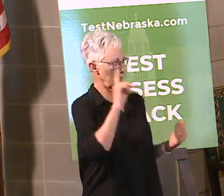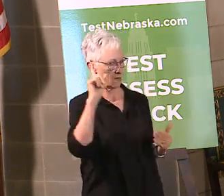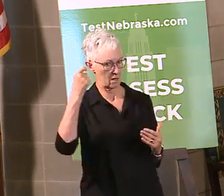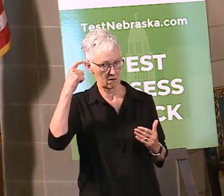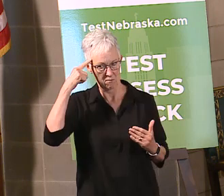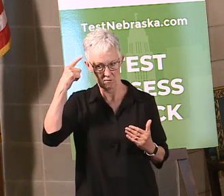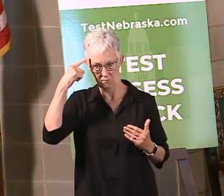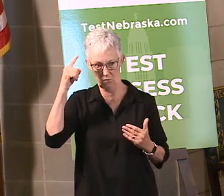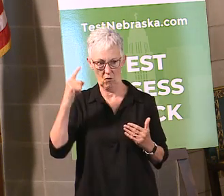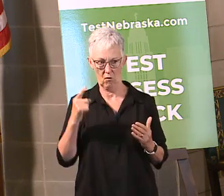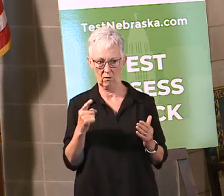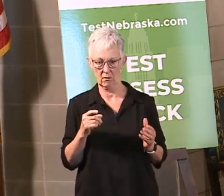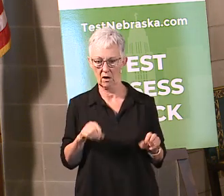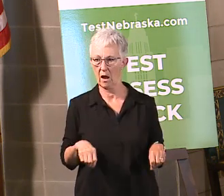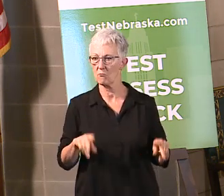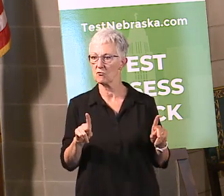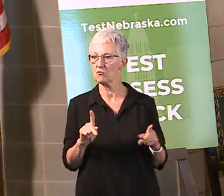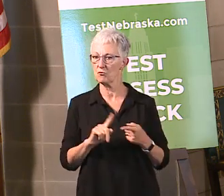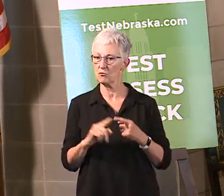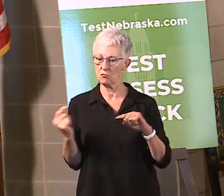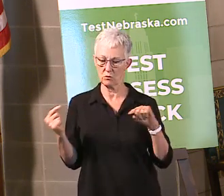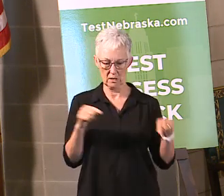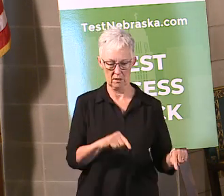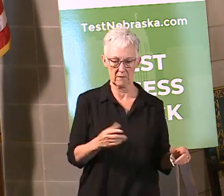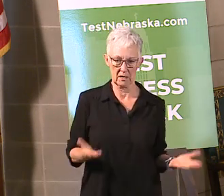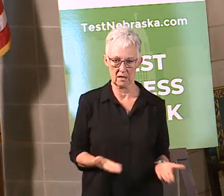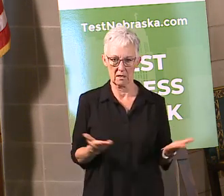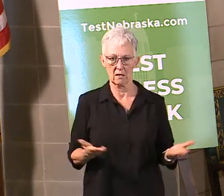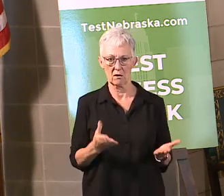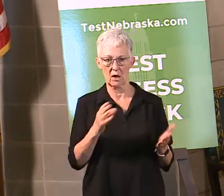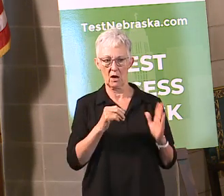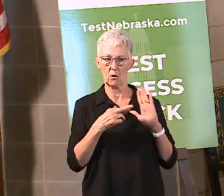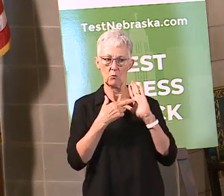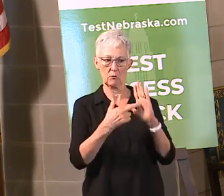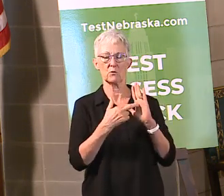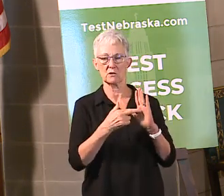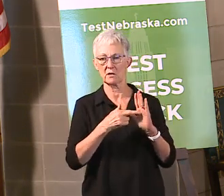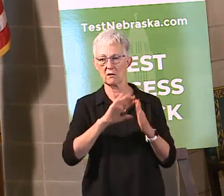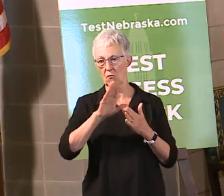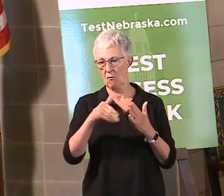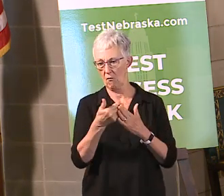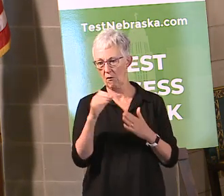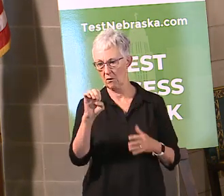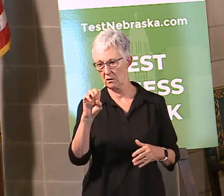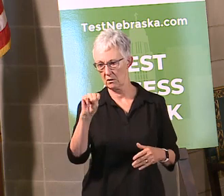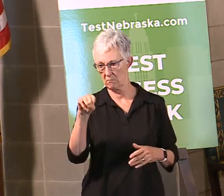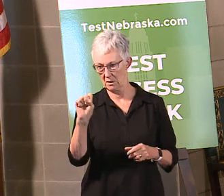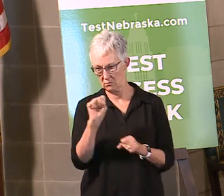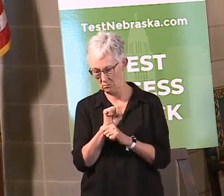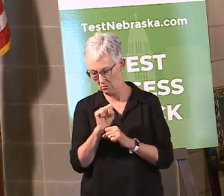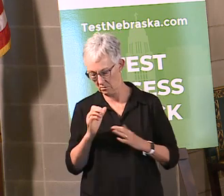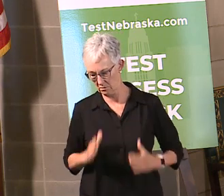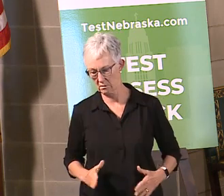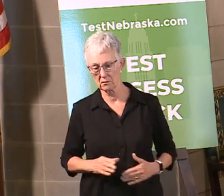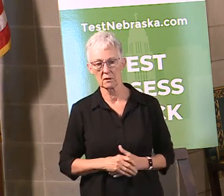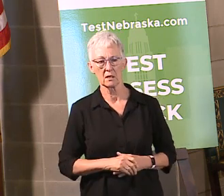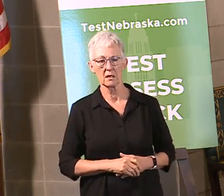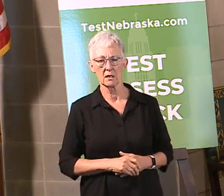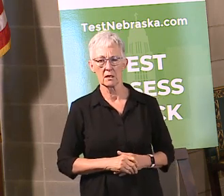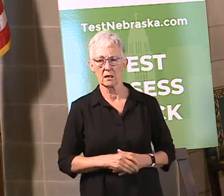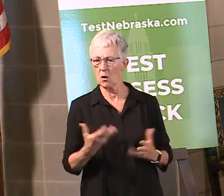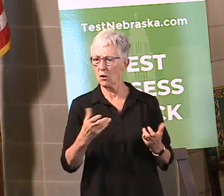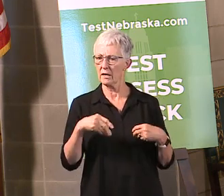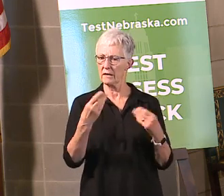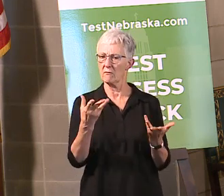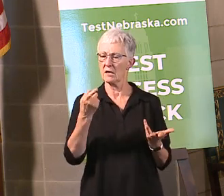opportunity to serve in that capacity and the opportunity to speak with you here today. I first wanted to give you some historical perspective about EMS